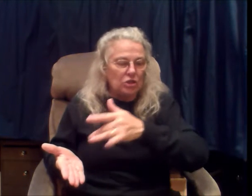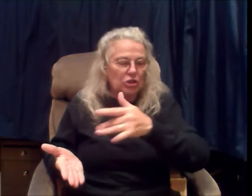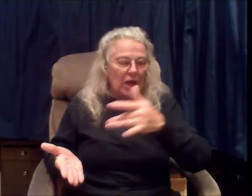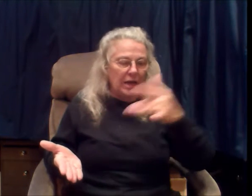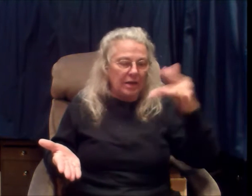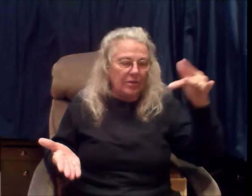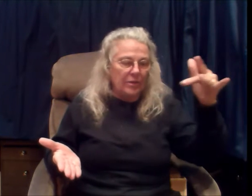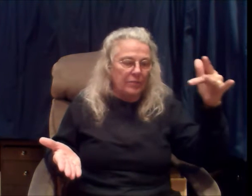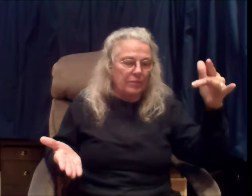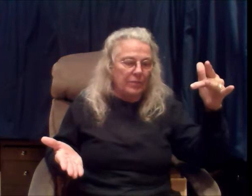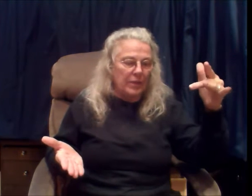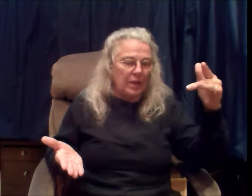Shineth.